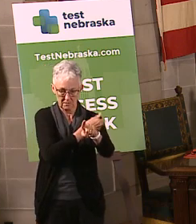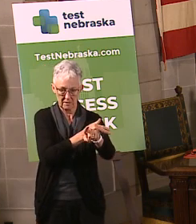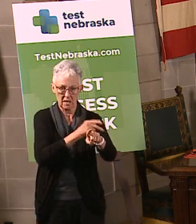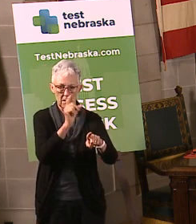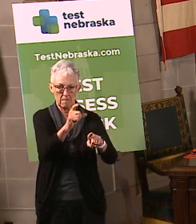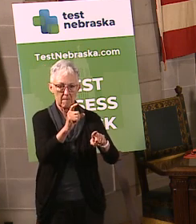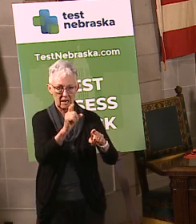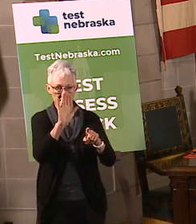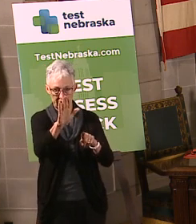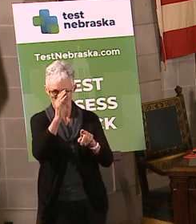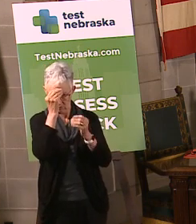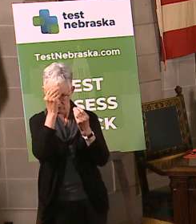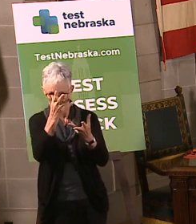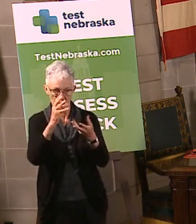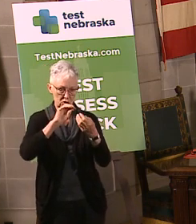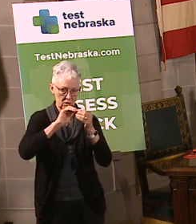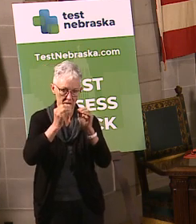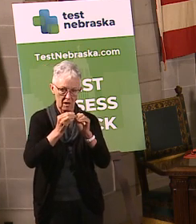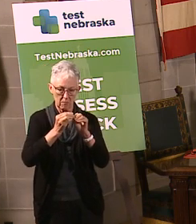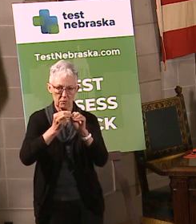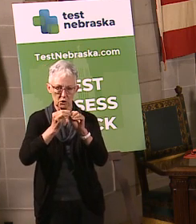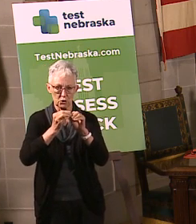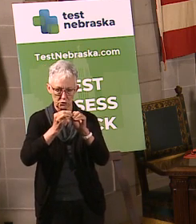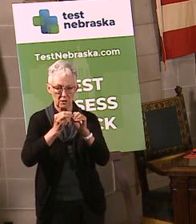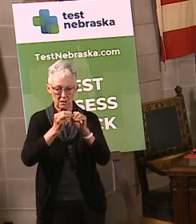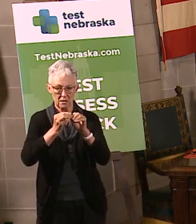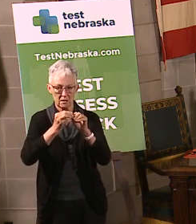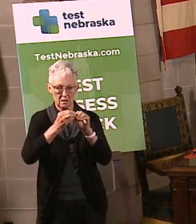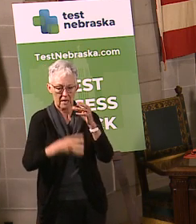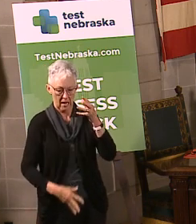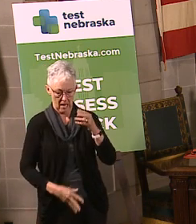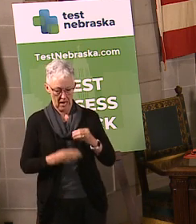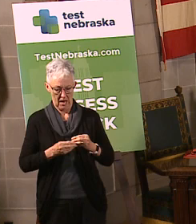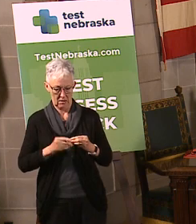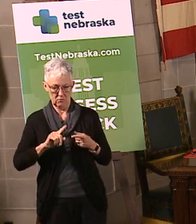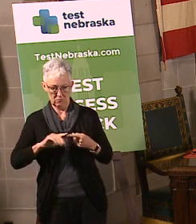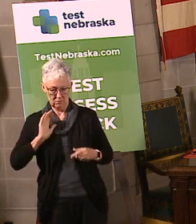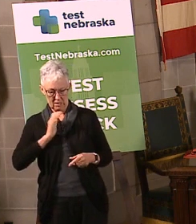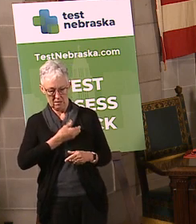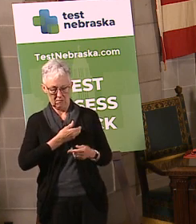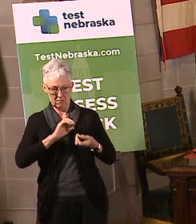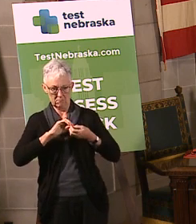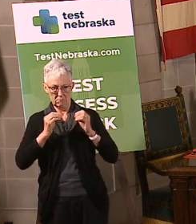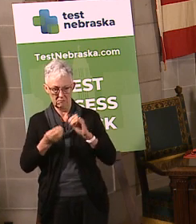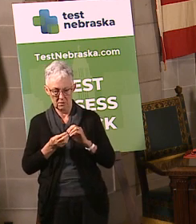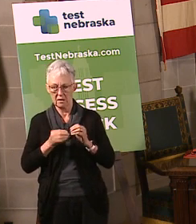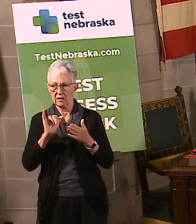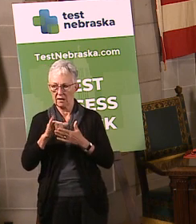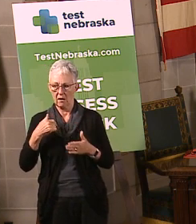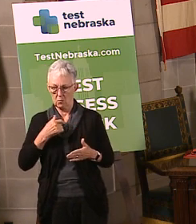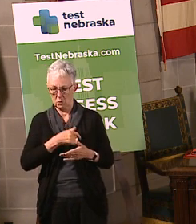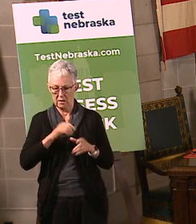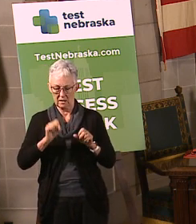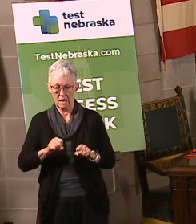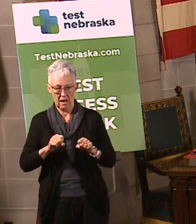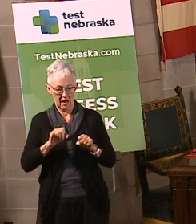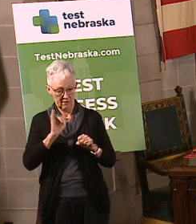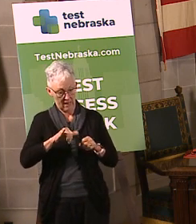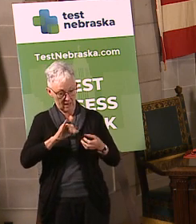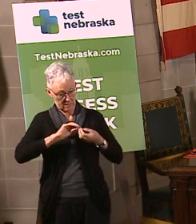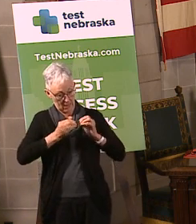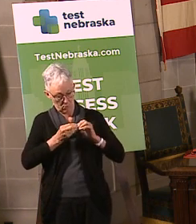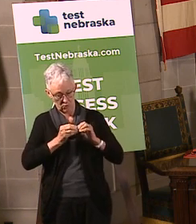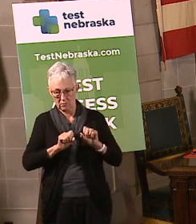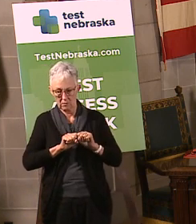it can all be reported out onto our public dashboard so that it can be delivered to our local public health departments. So just